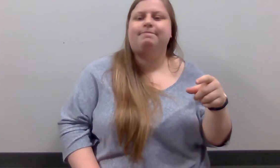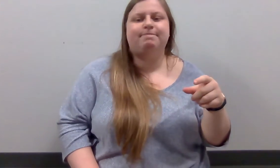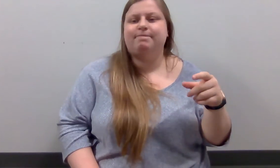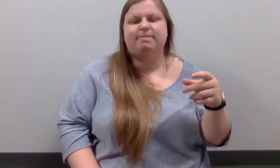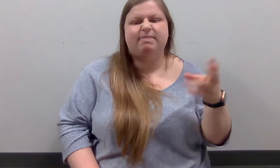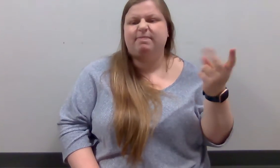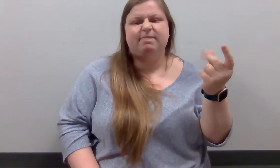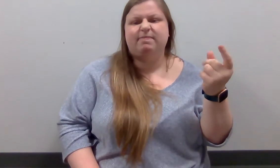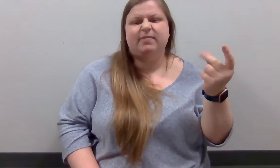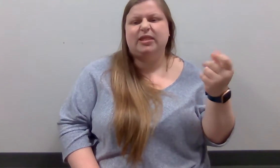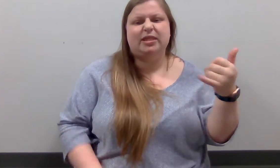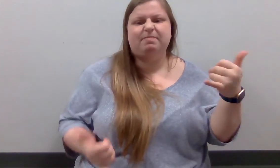say,